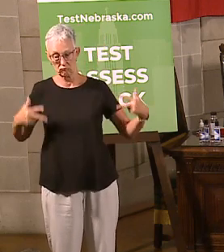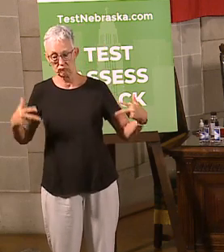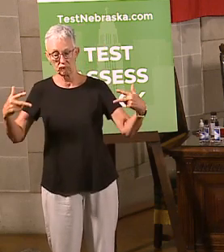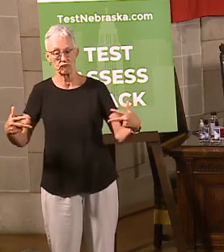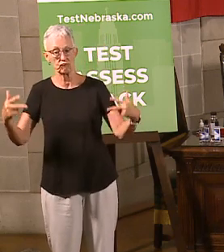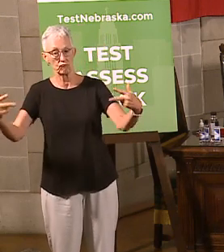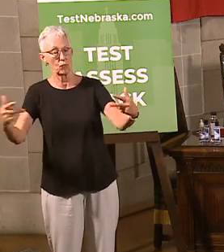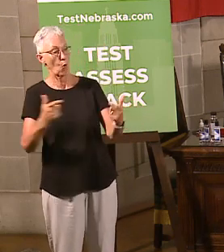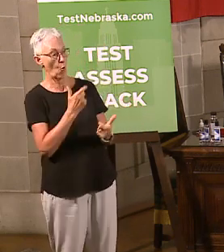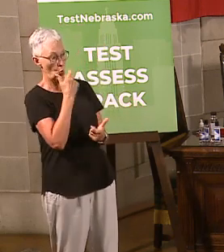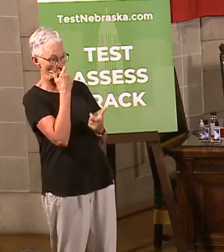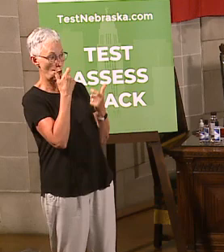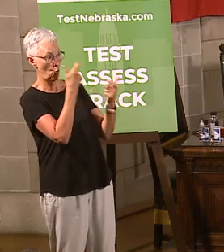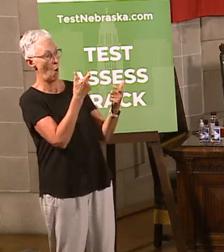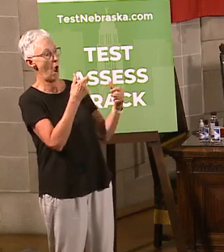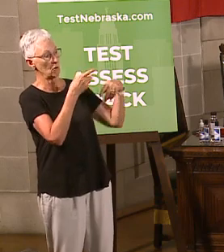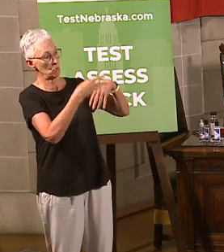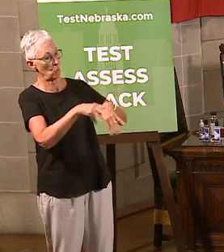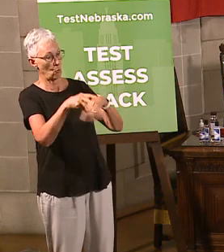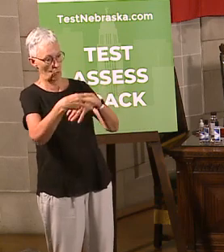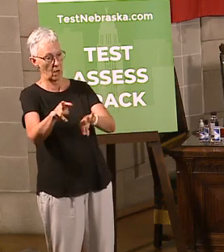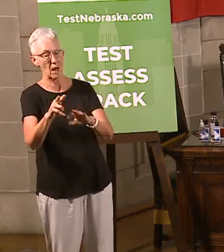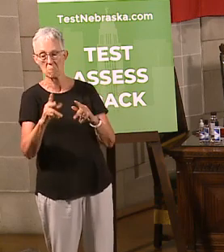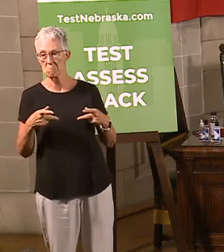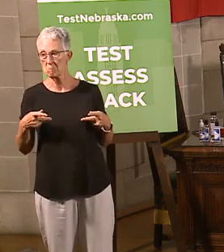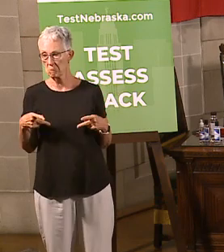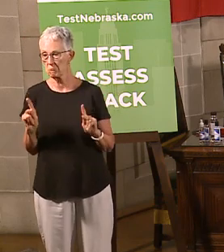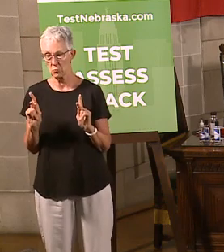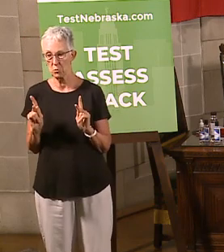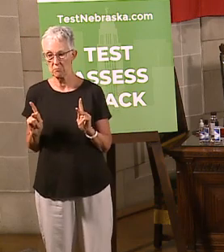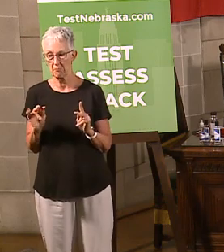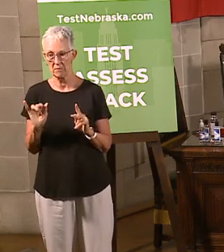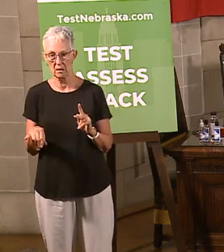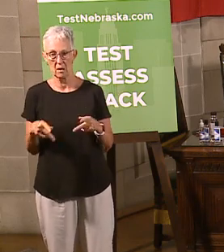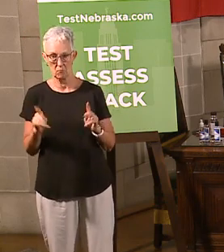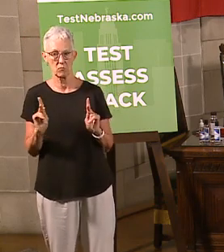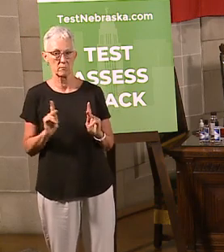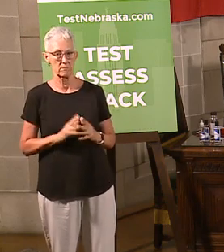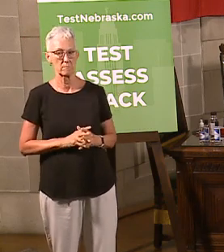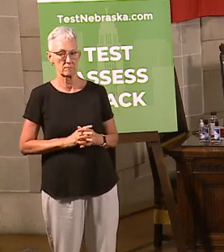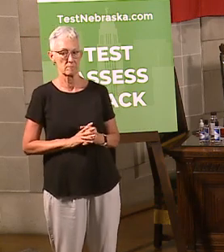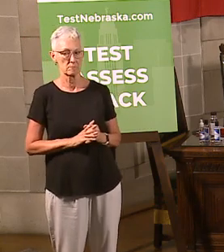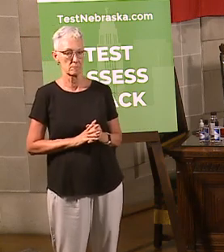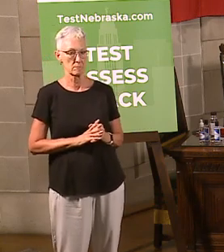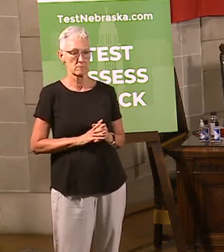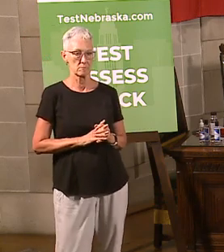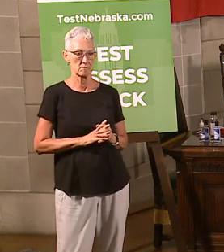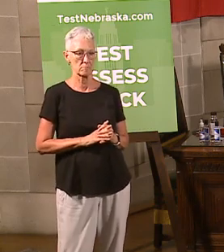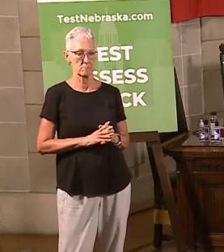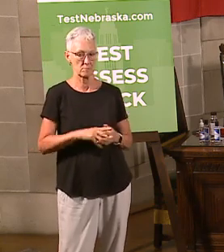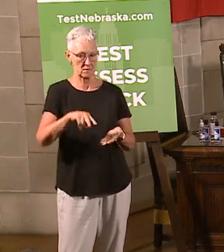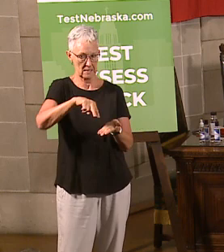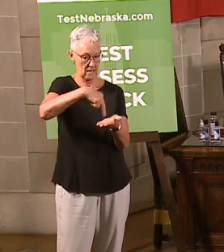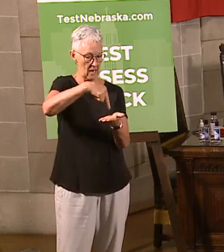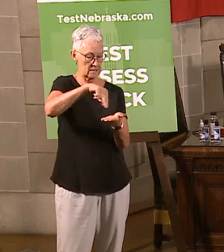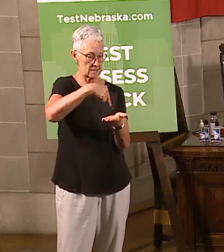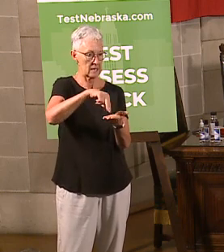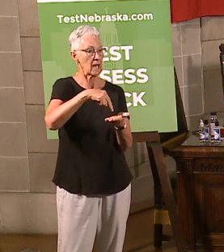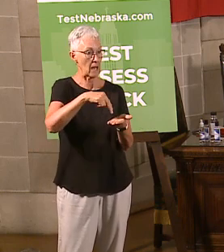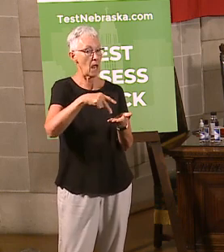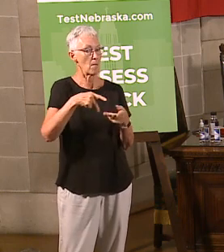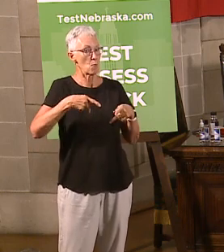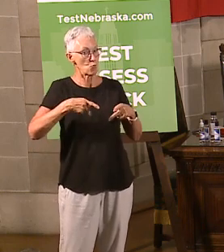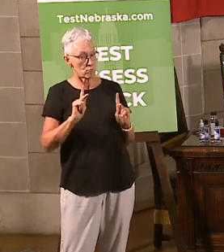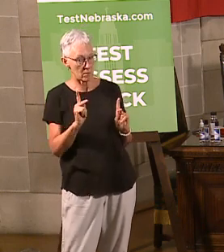and the public does not line up along the streets will continue to be allowed. That'll still be okay. Dancing at events is permissible if the